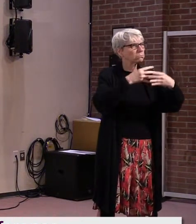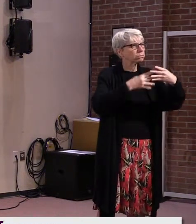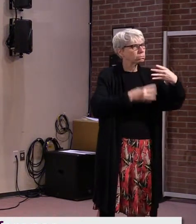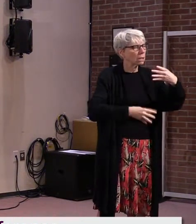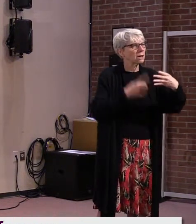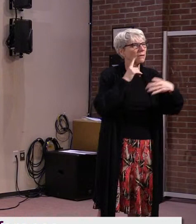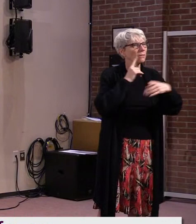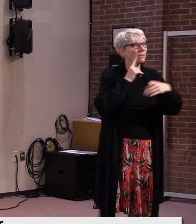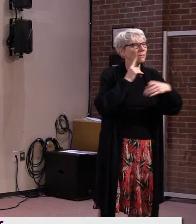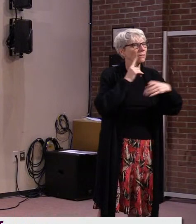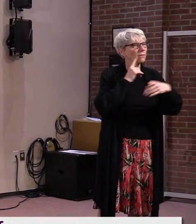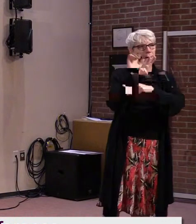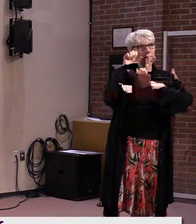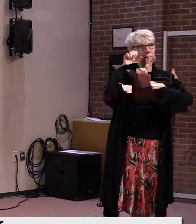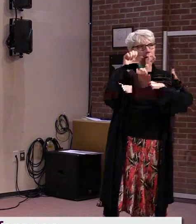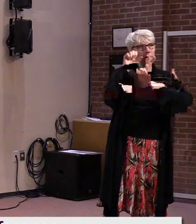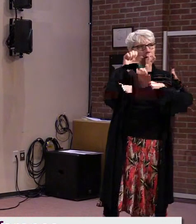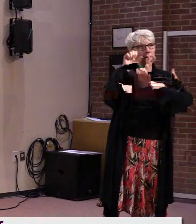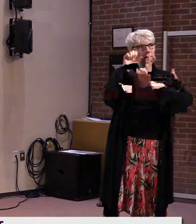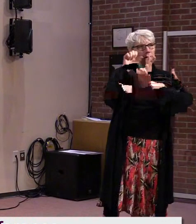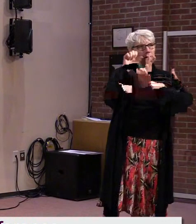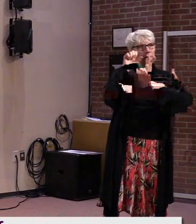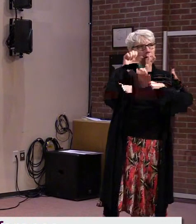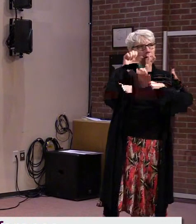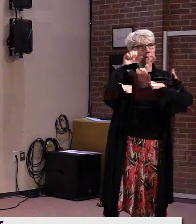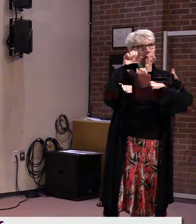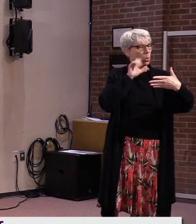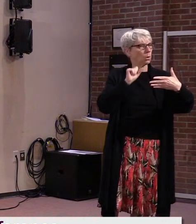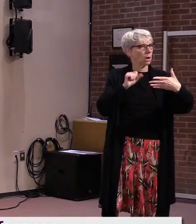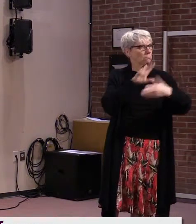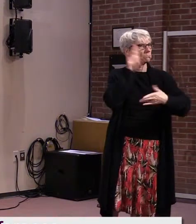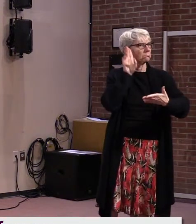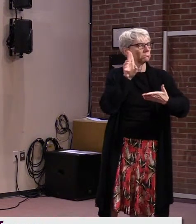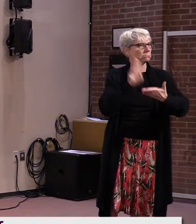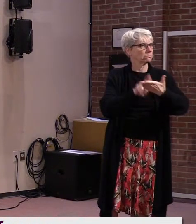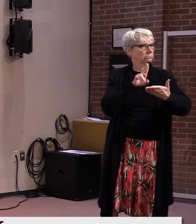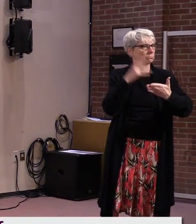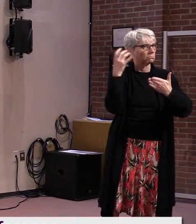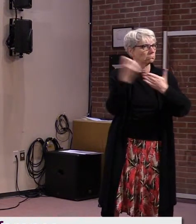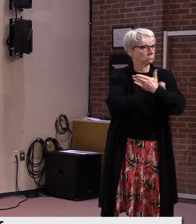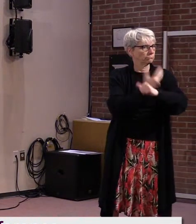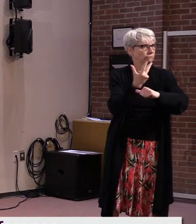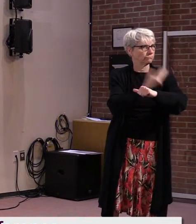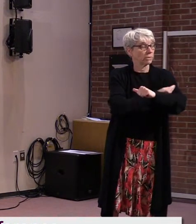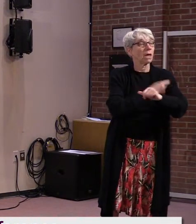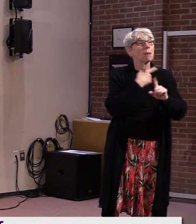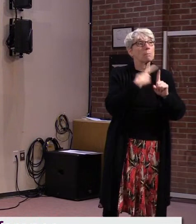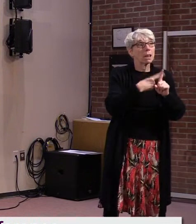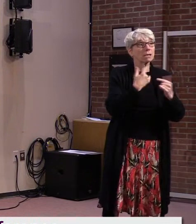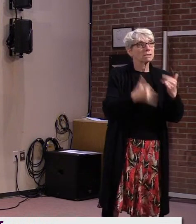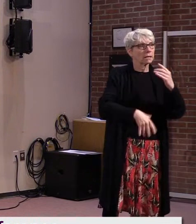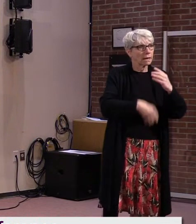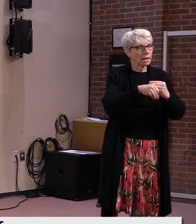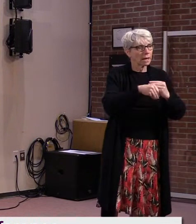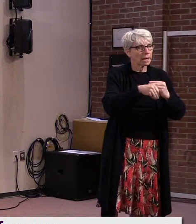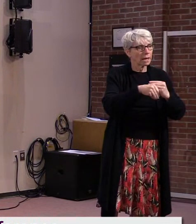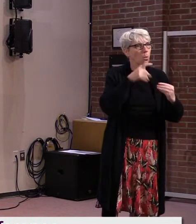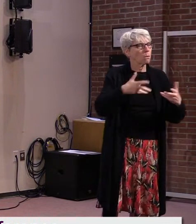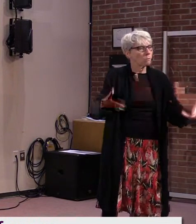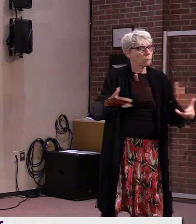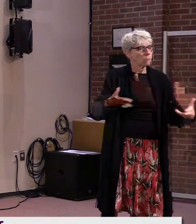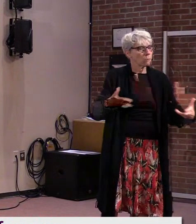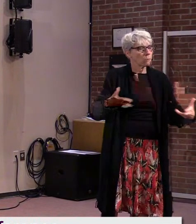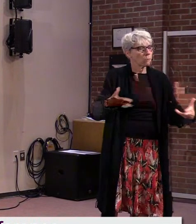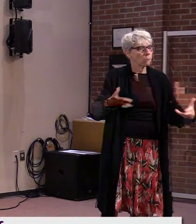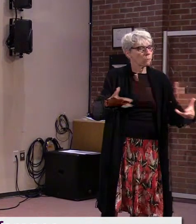Levine will go over conditions. Will also include obesity, as well as those who